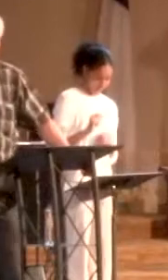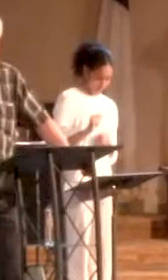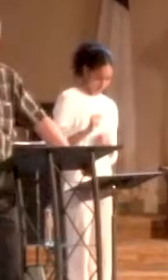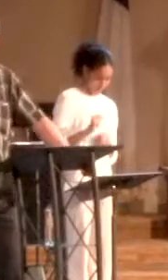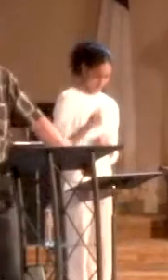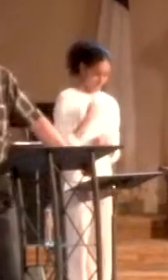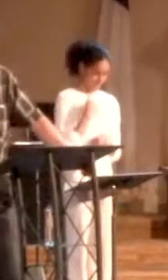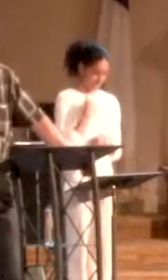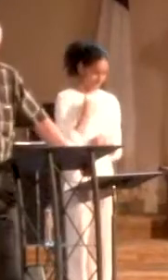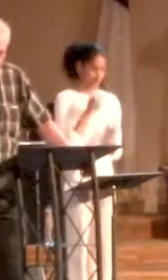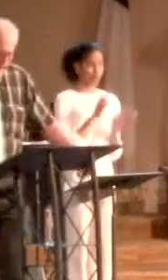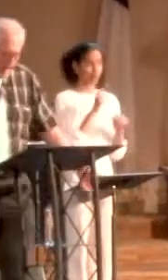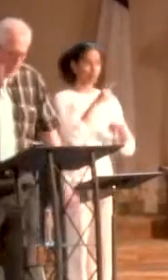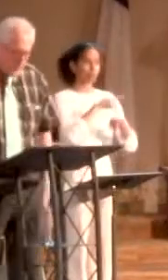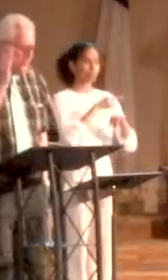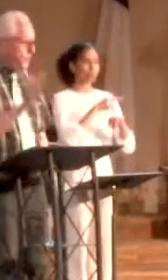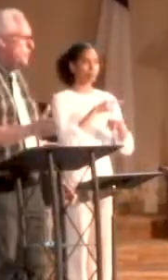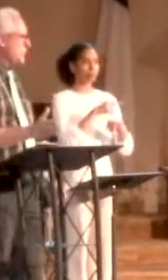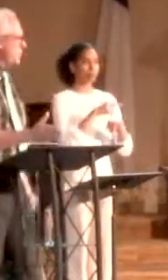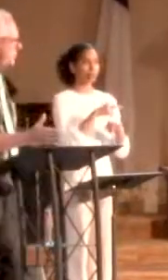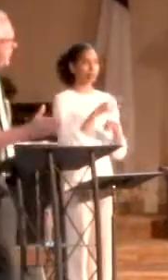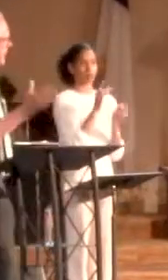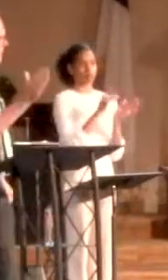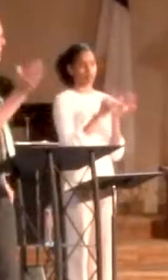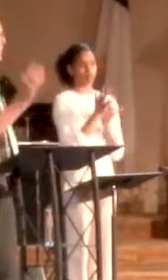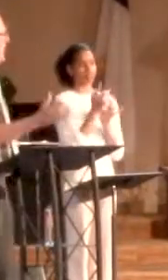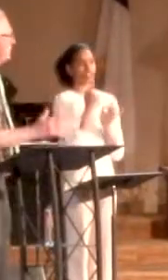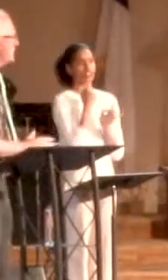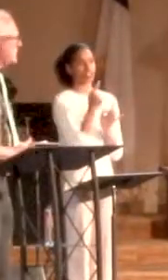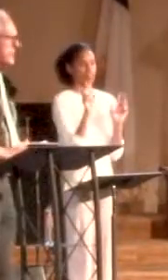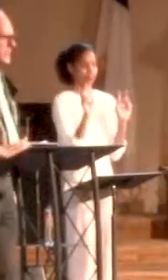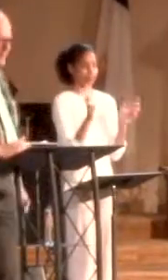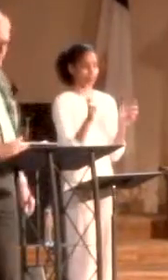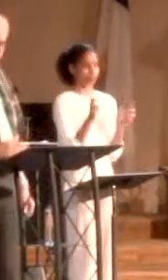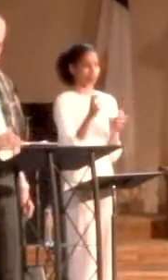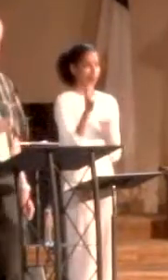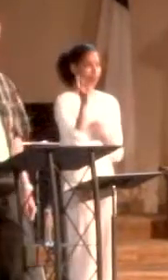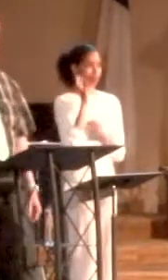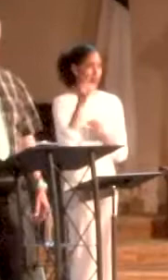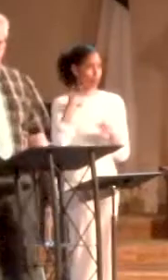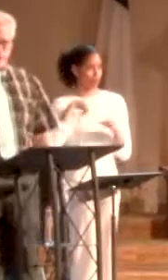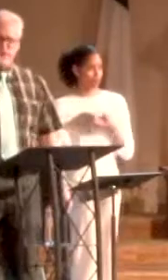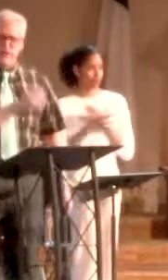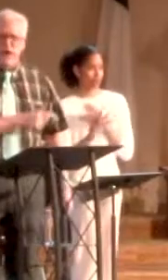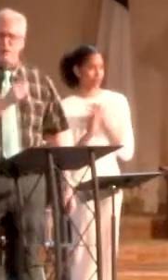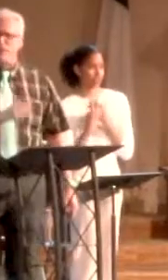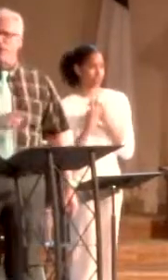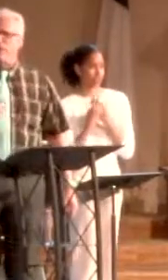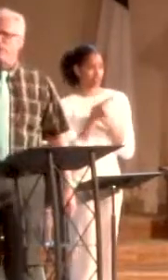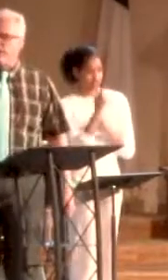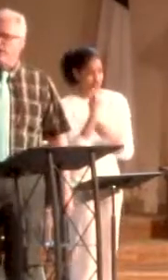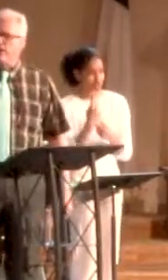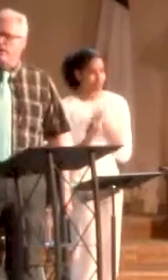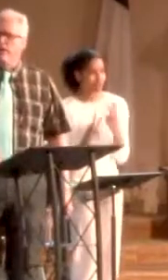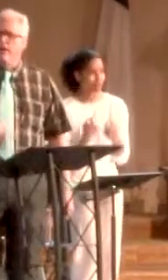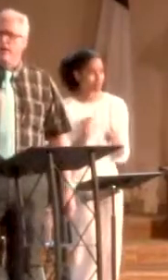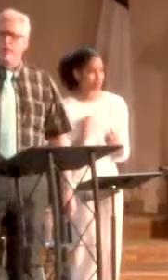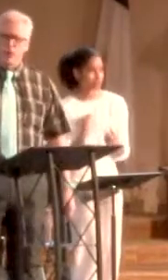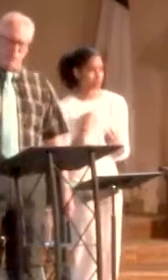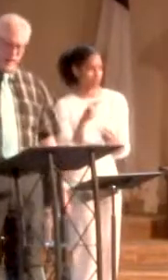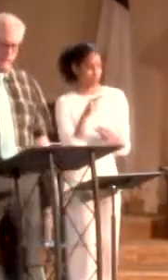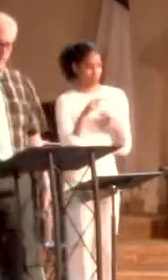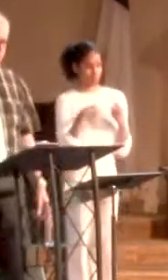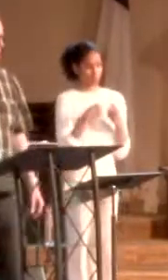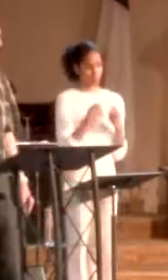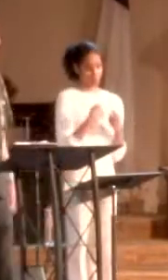you visited me. I was new and you welcomed me. I was not from here and